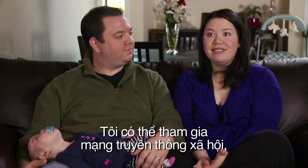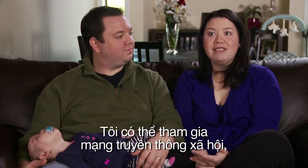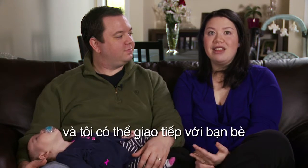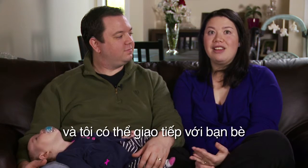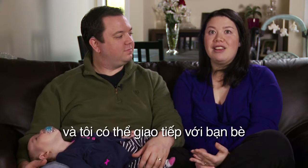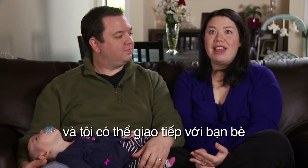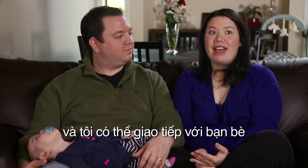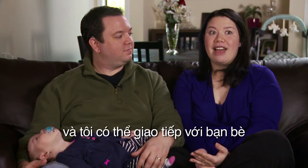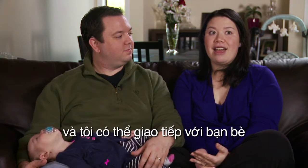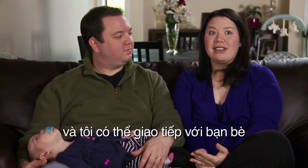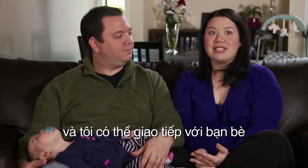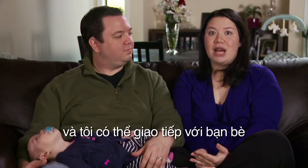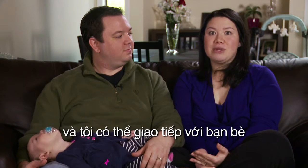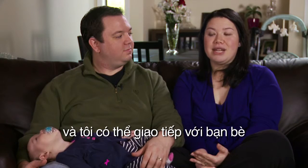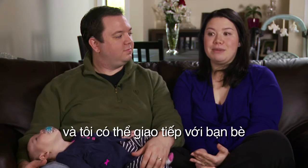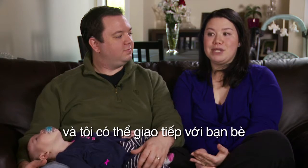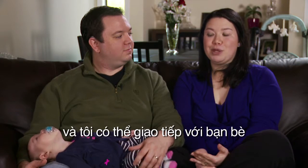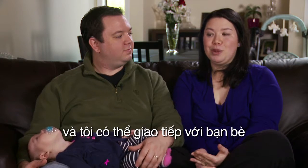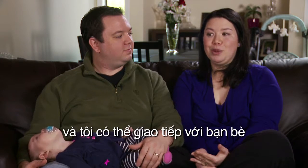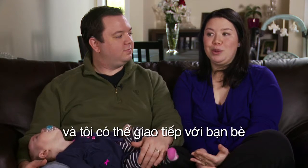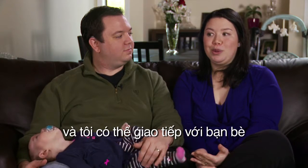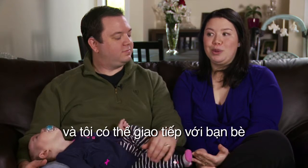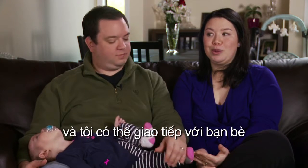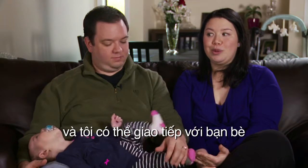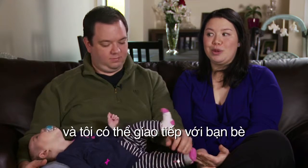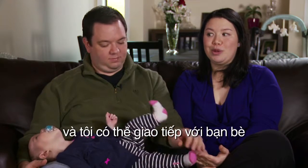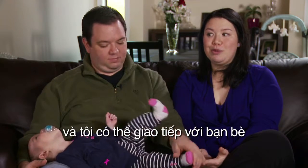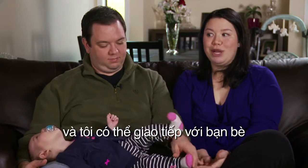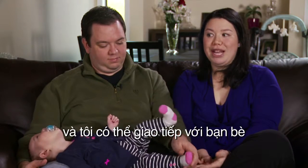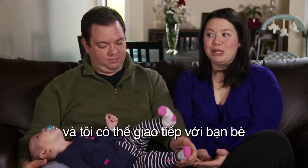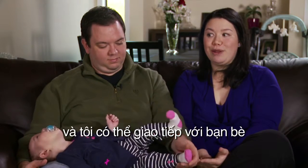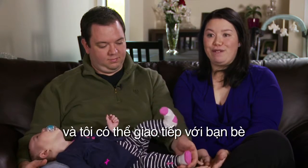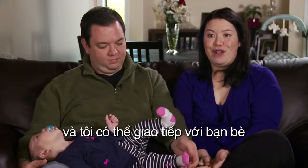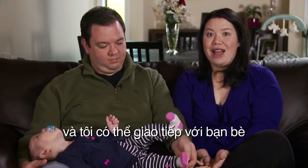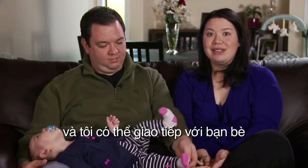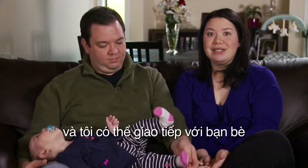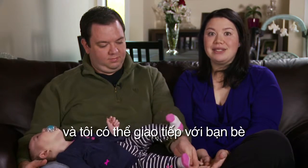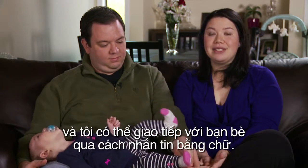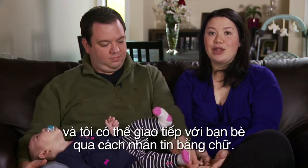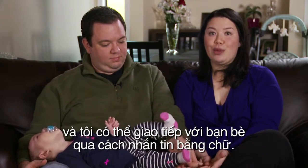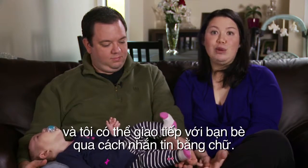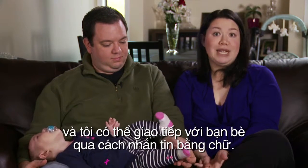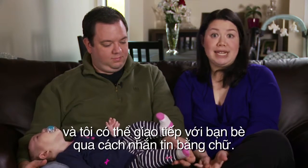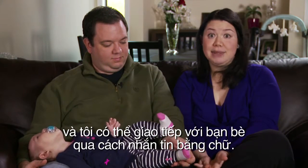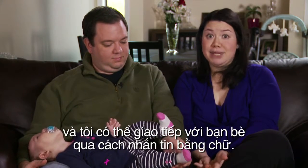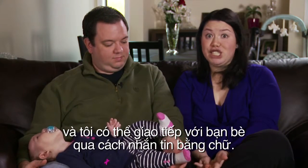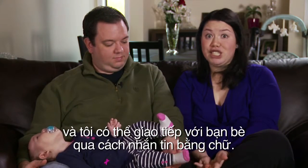and I was able to communicate with friends through text messages.